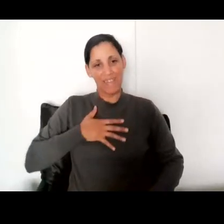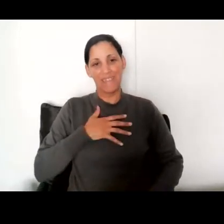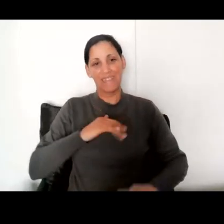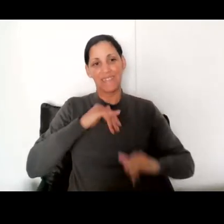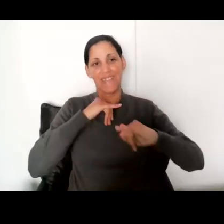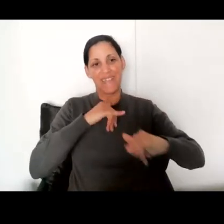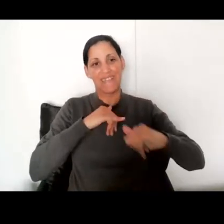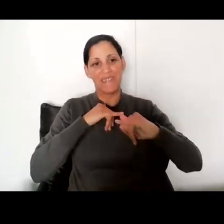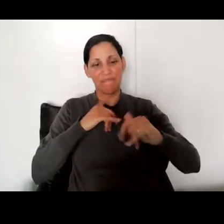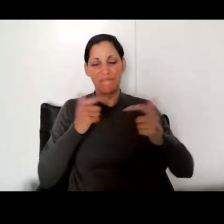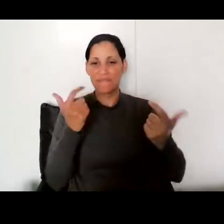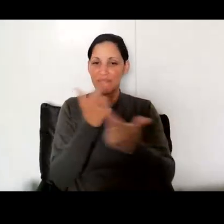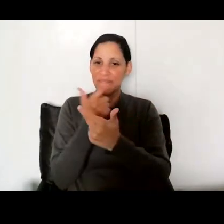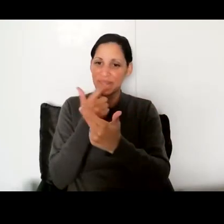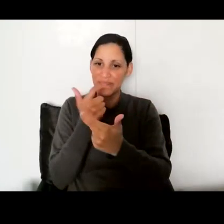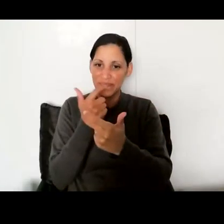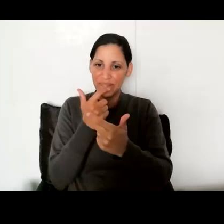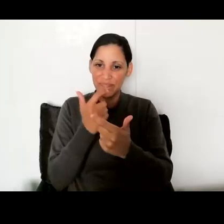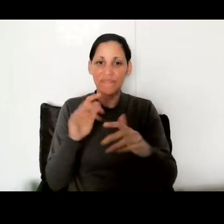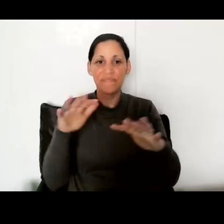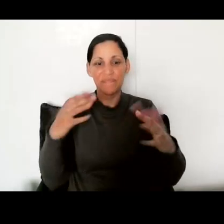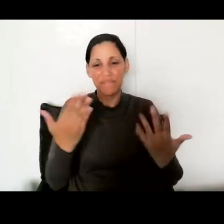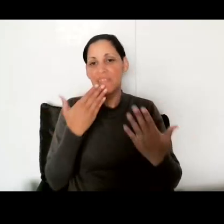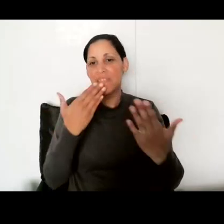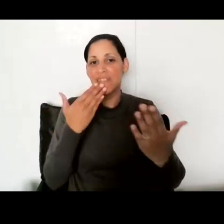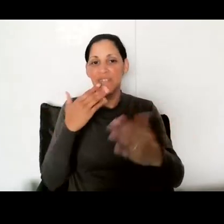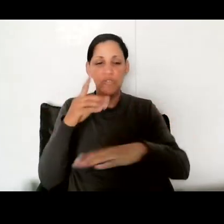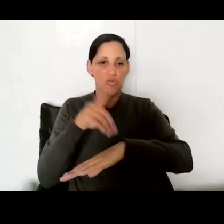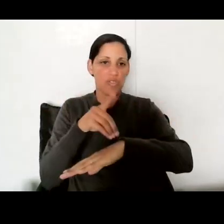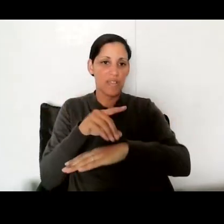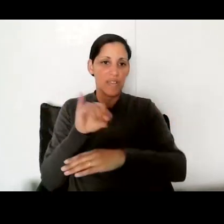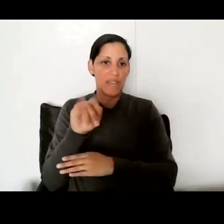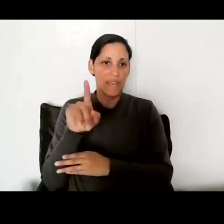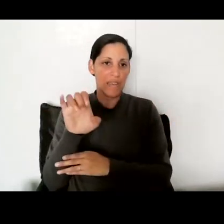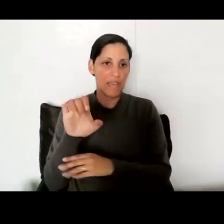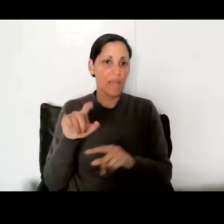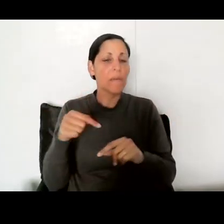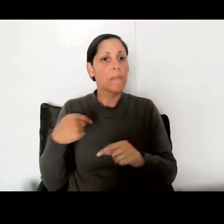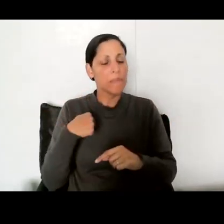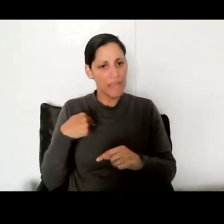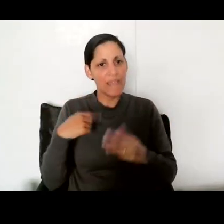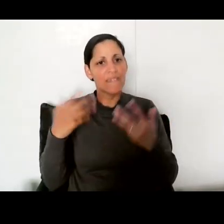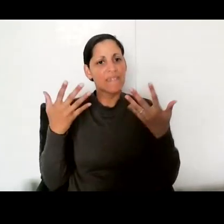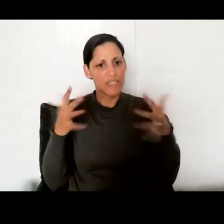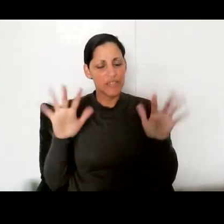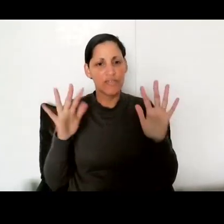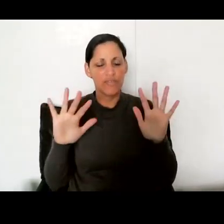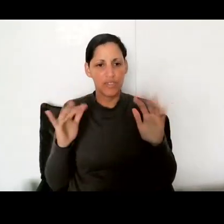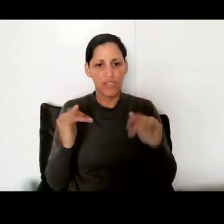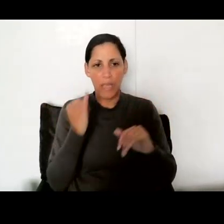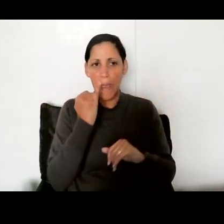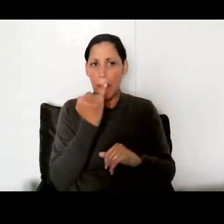Yeah, thank you, Dr. Ike. I did have a chance to go through the